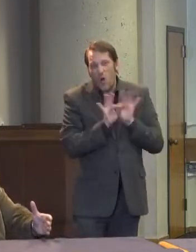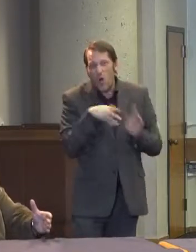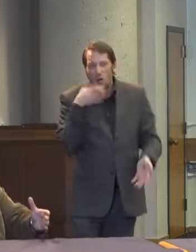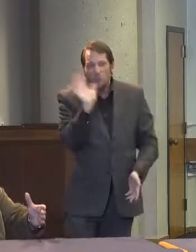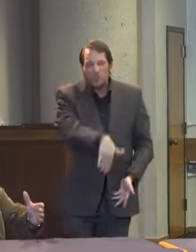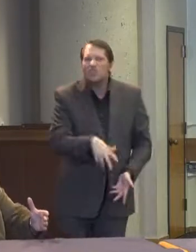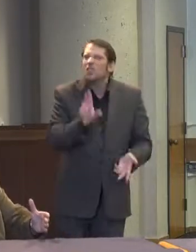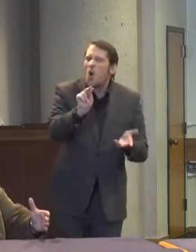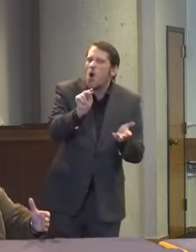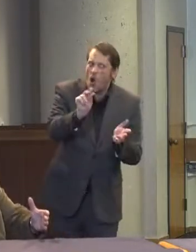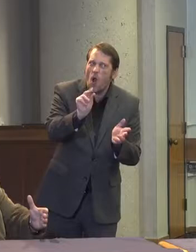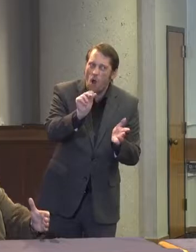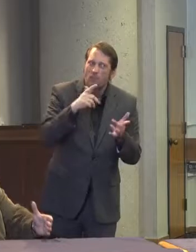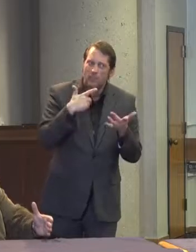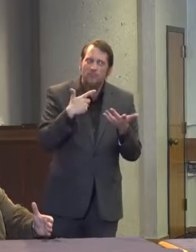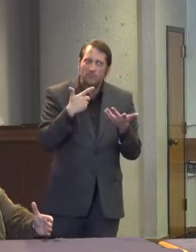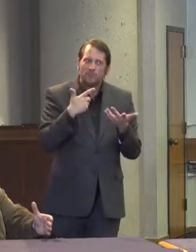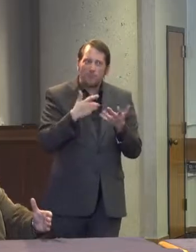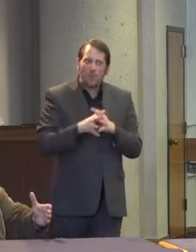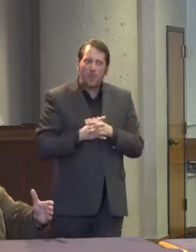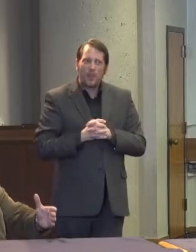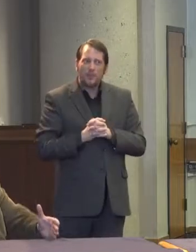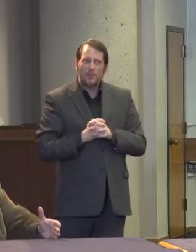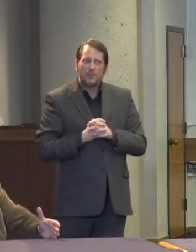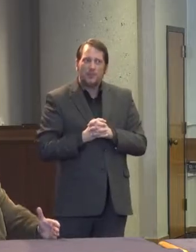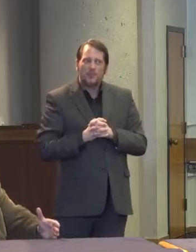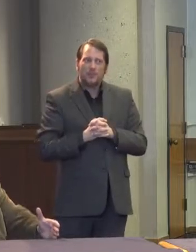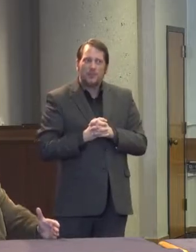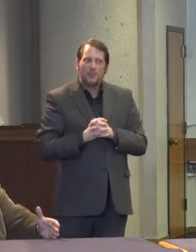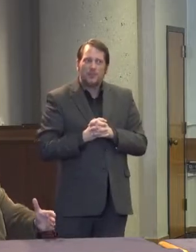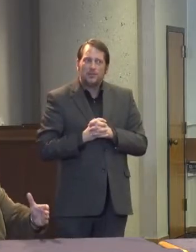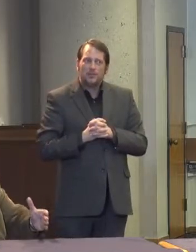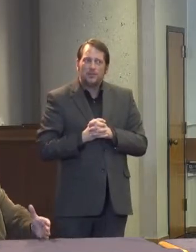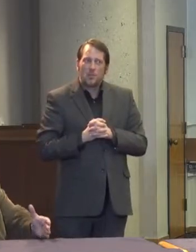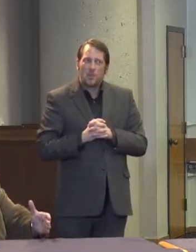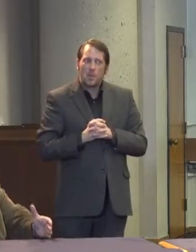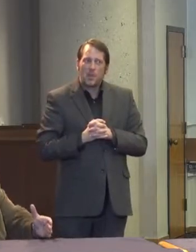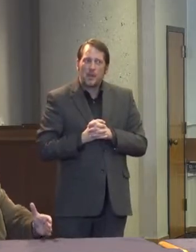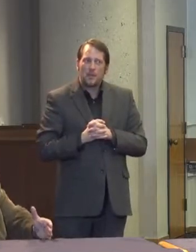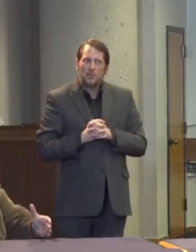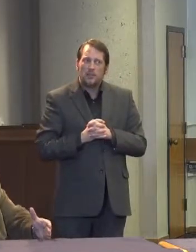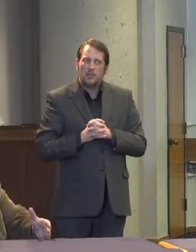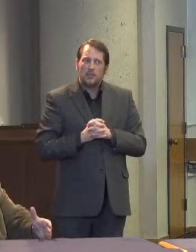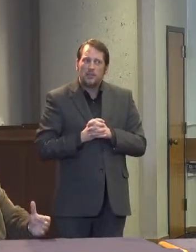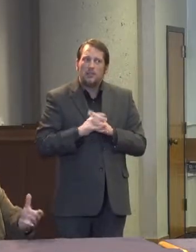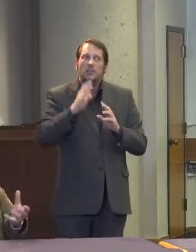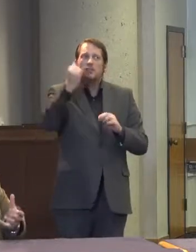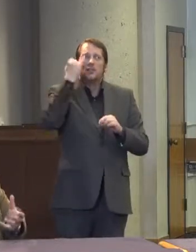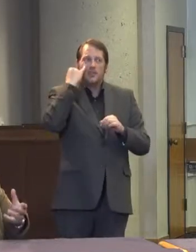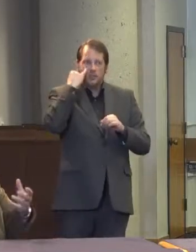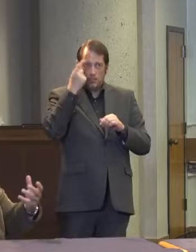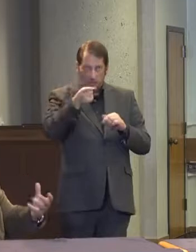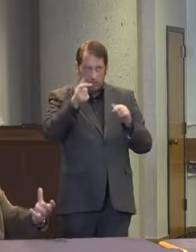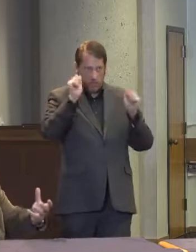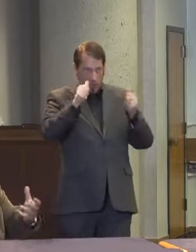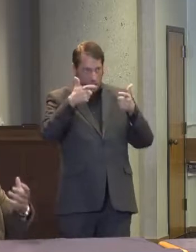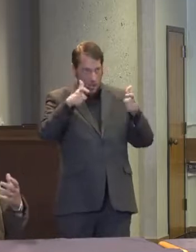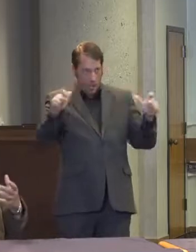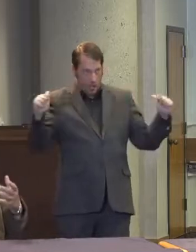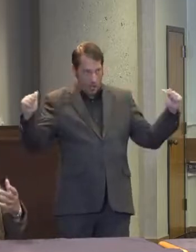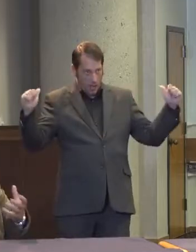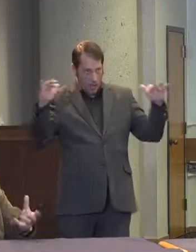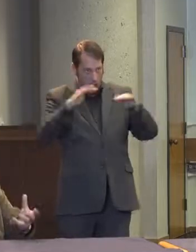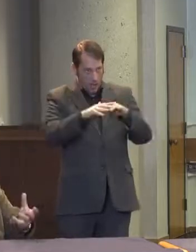am confident that if they are able to have large gatherings, they will have graduation whether their schools are in session or not. So proms,